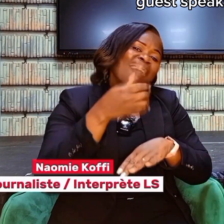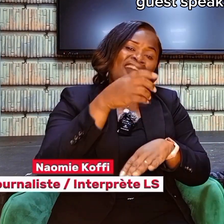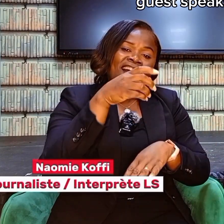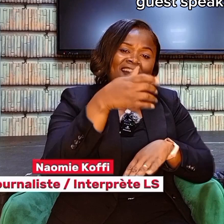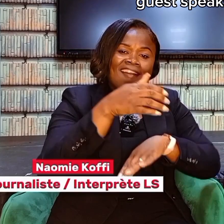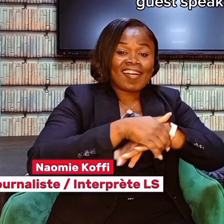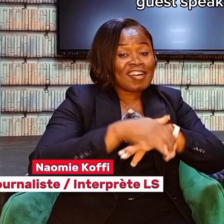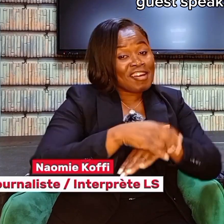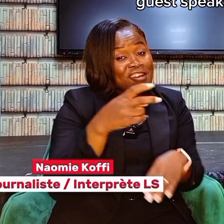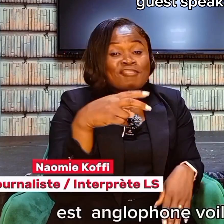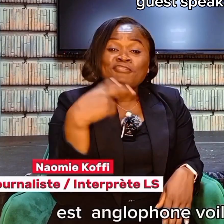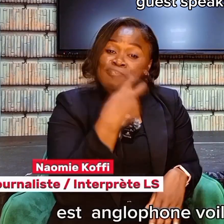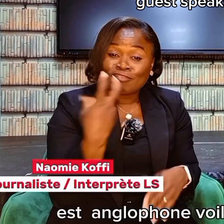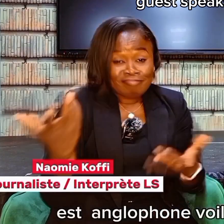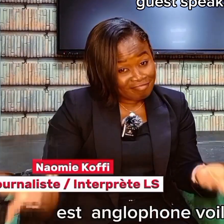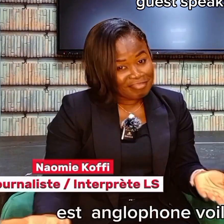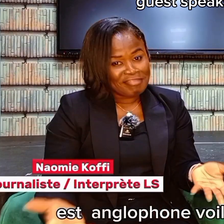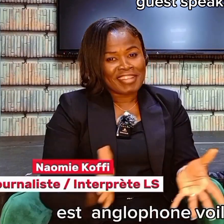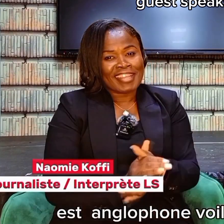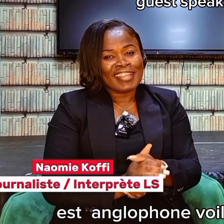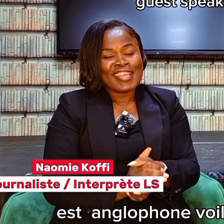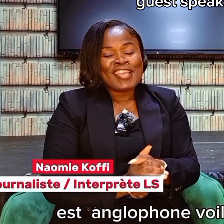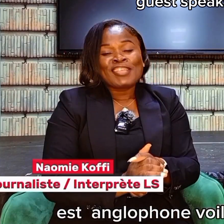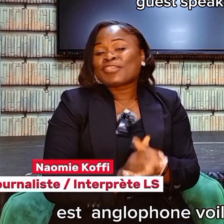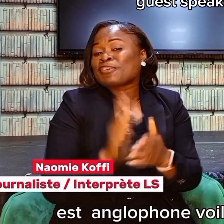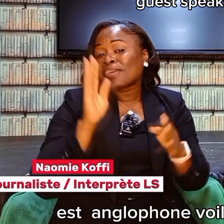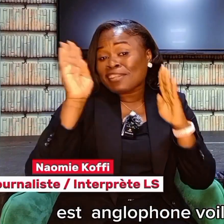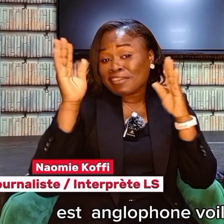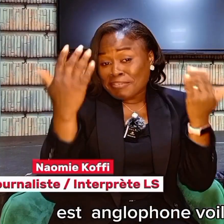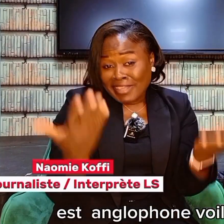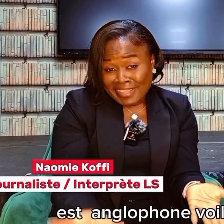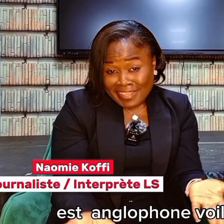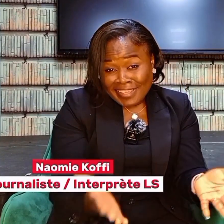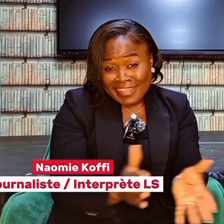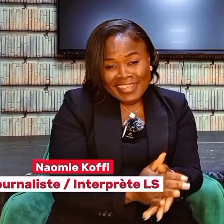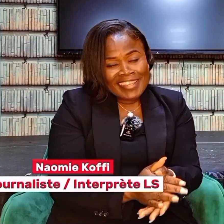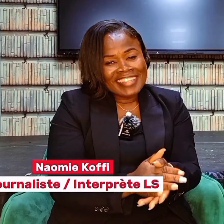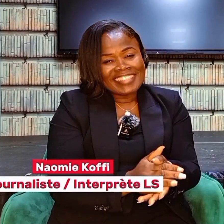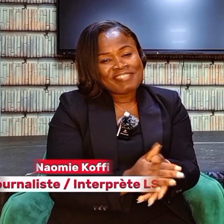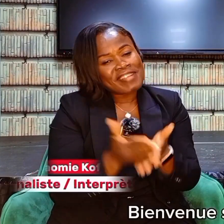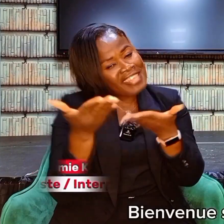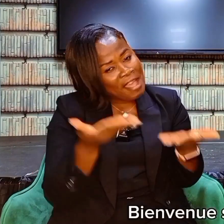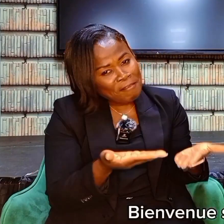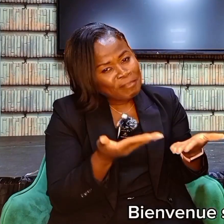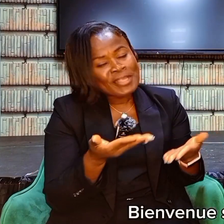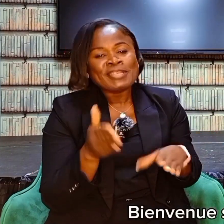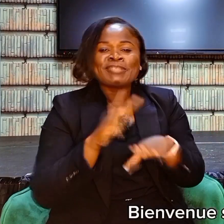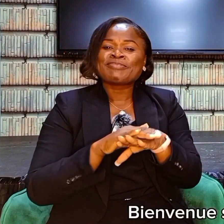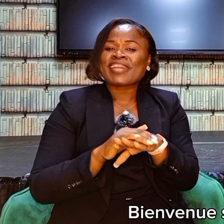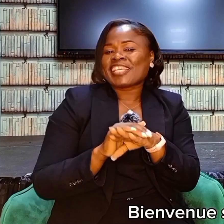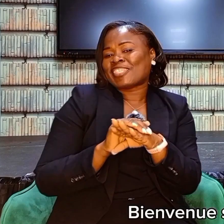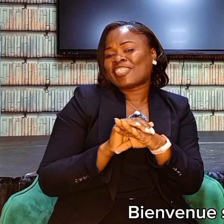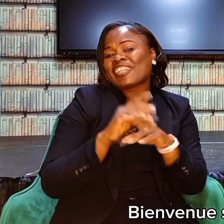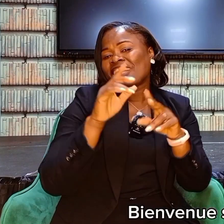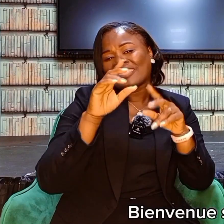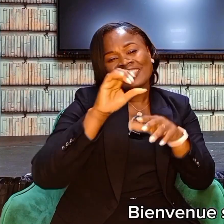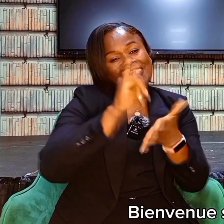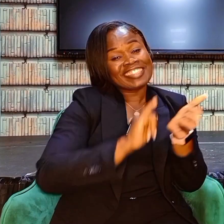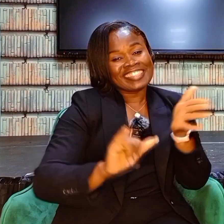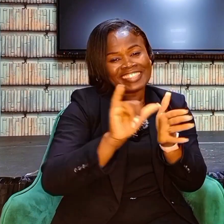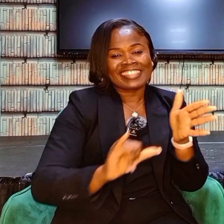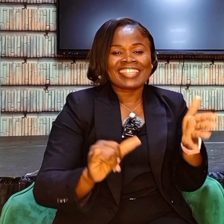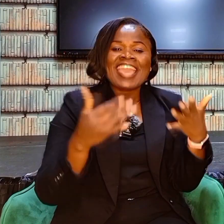est anglophone. Ouais. So hello everybody, welcome to my